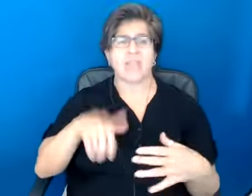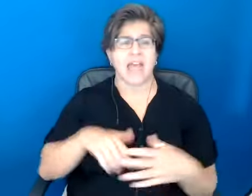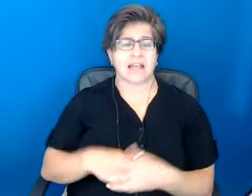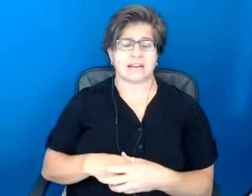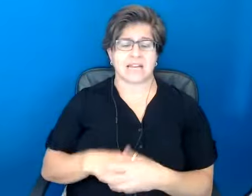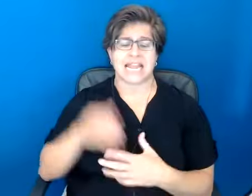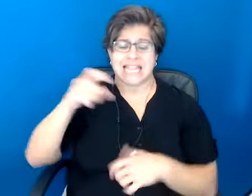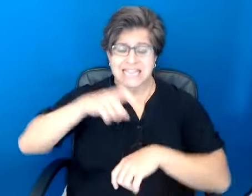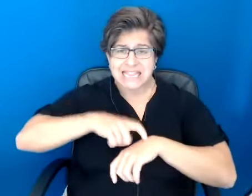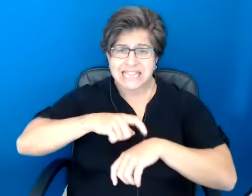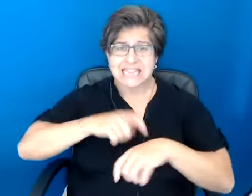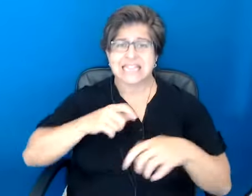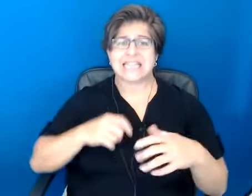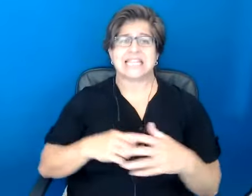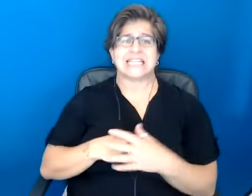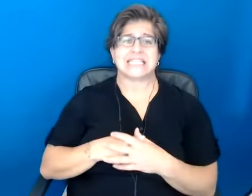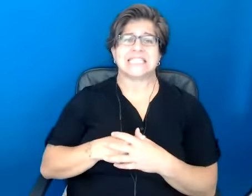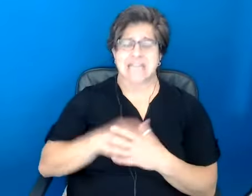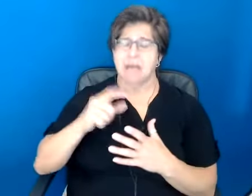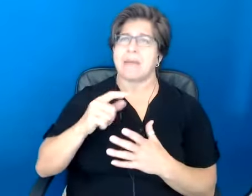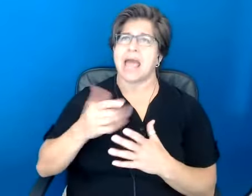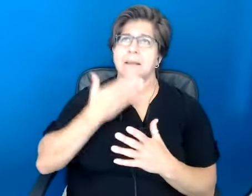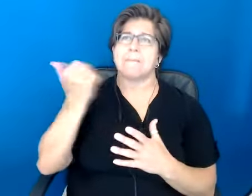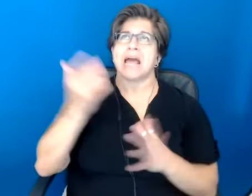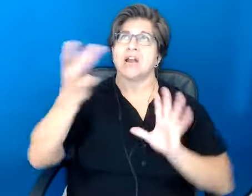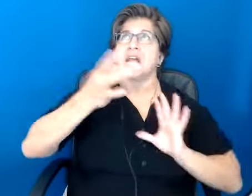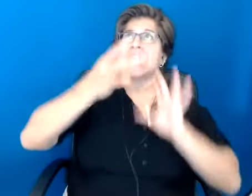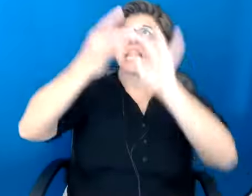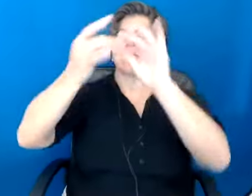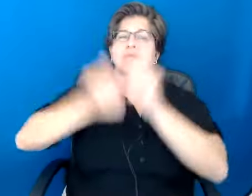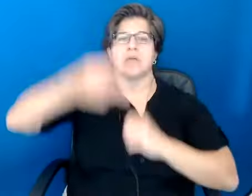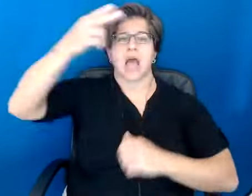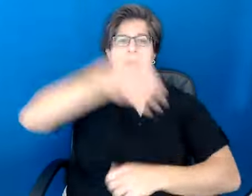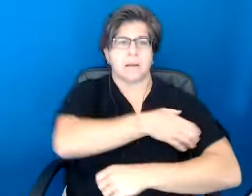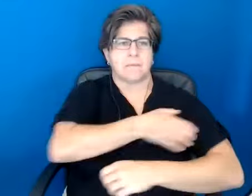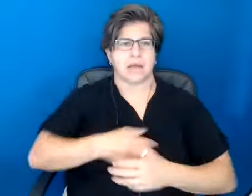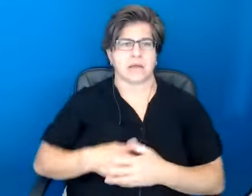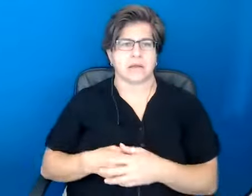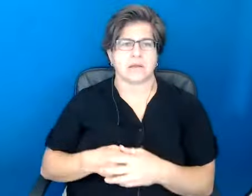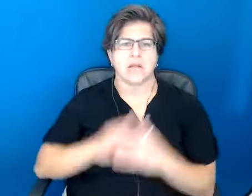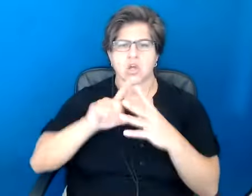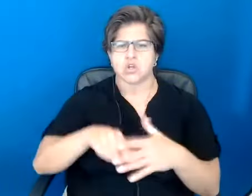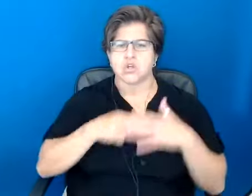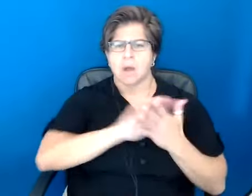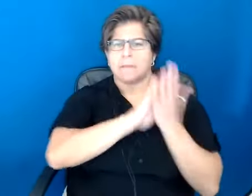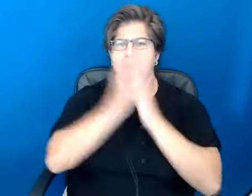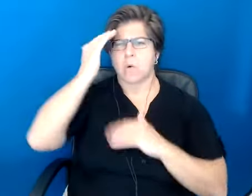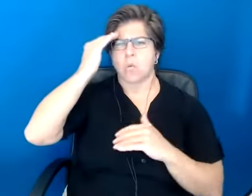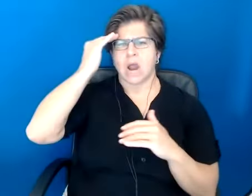that. That adjustment took me about 5 or 6 years. 5 or 6 years to let go. But this time I was trying to find a